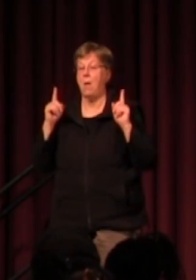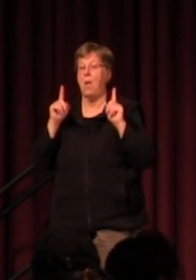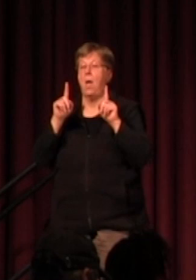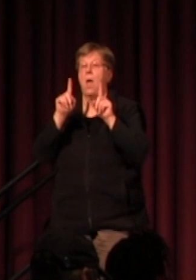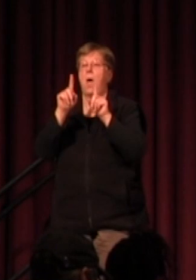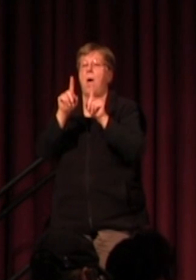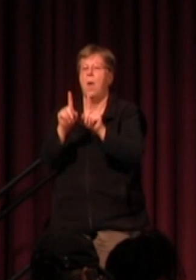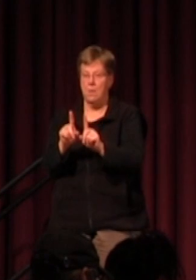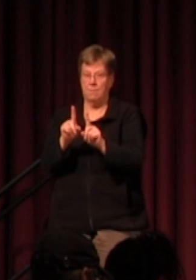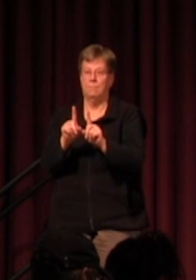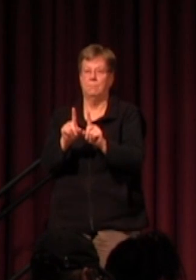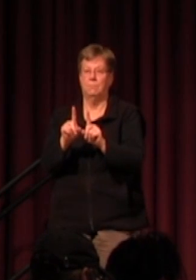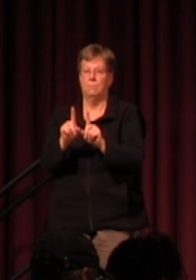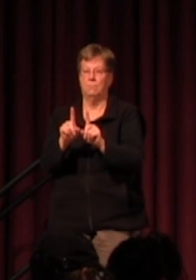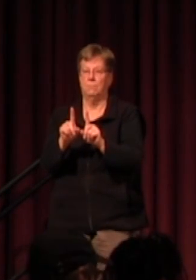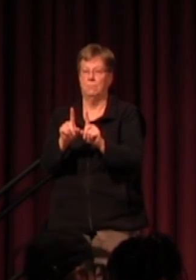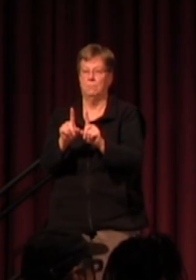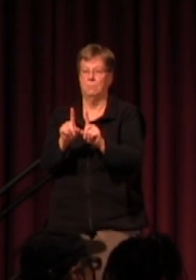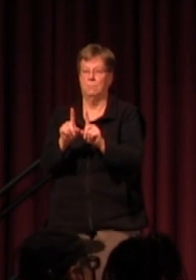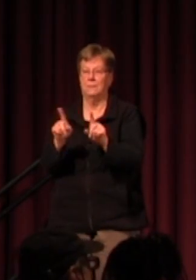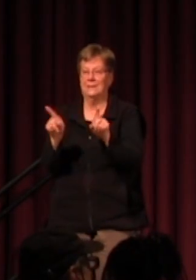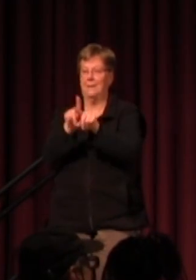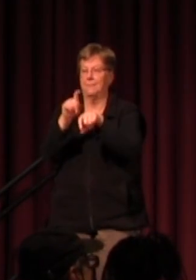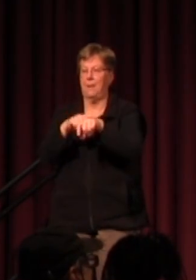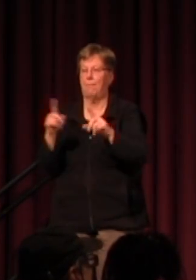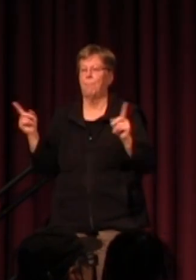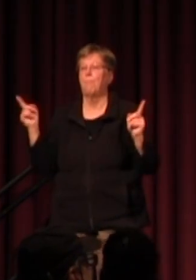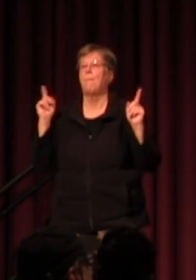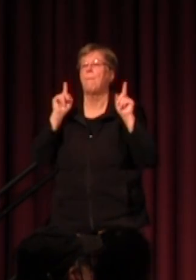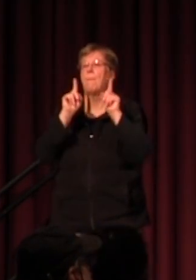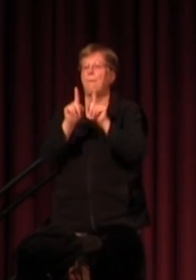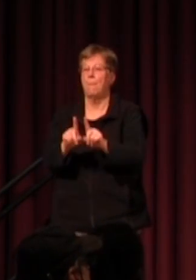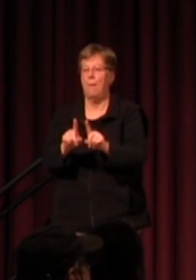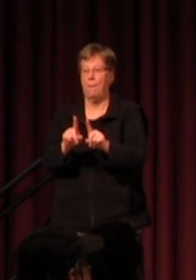two faucets at the same time.